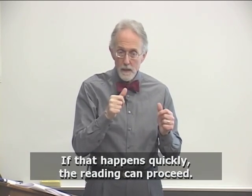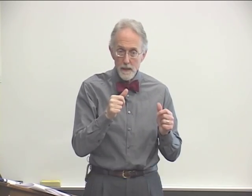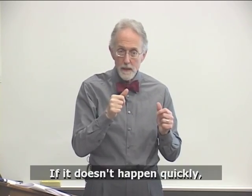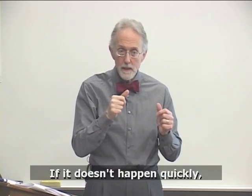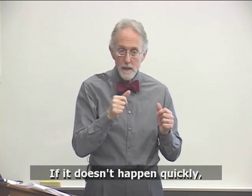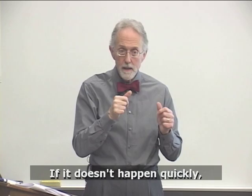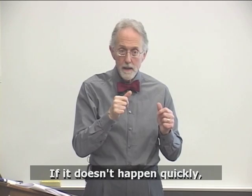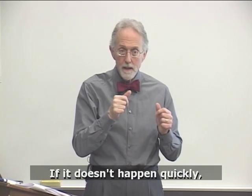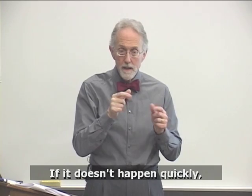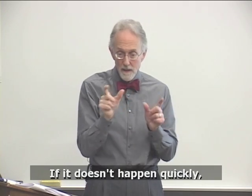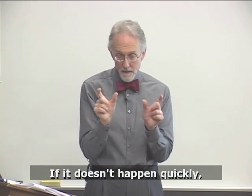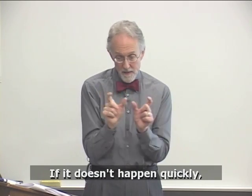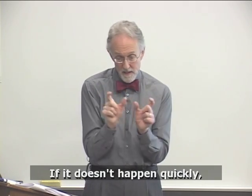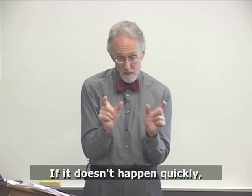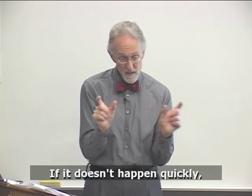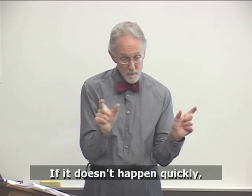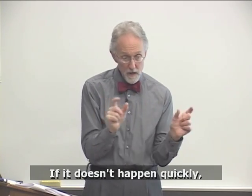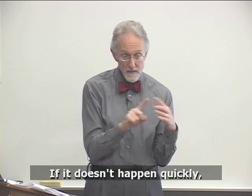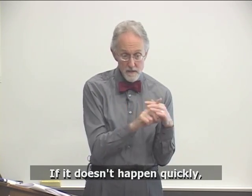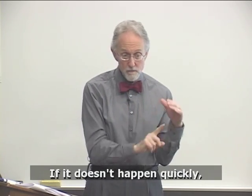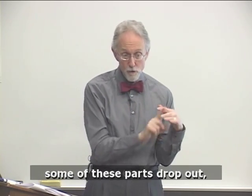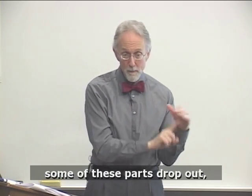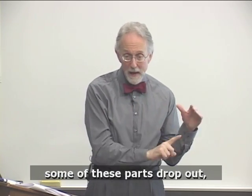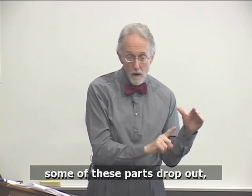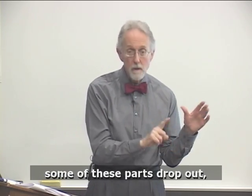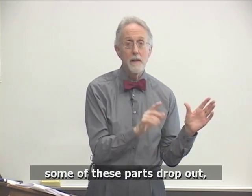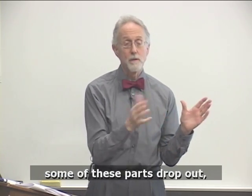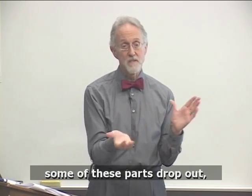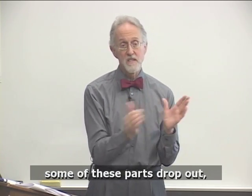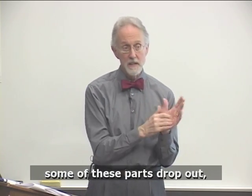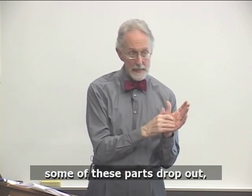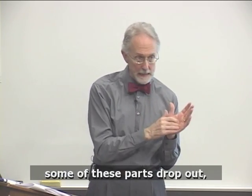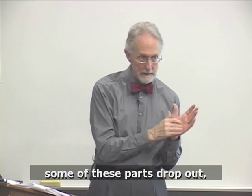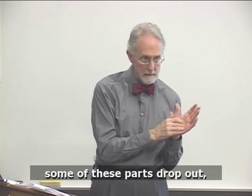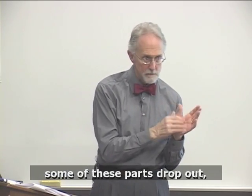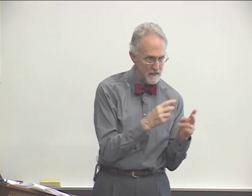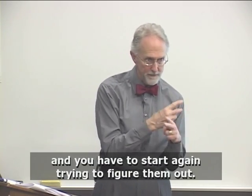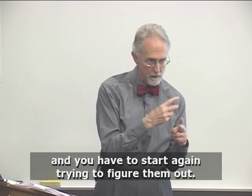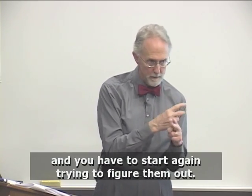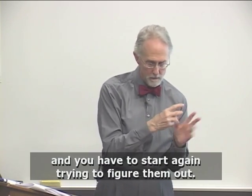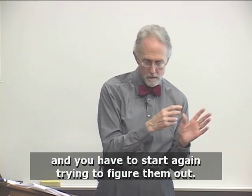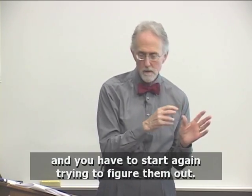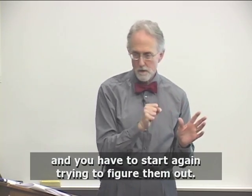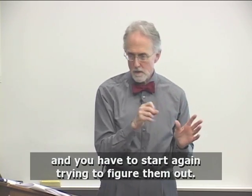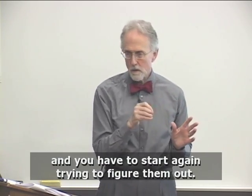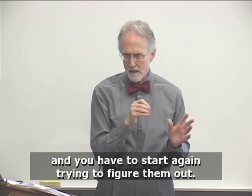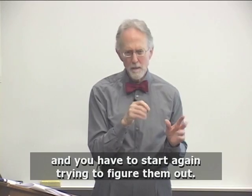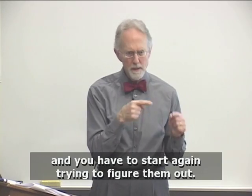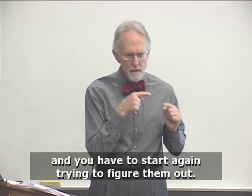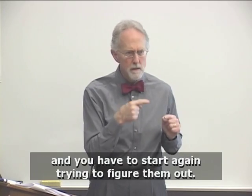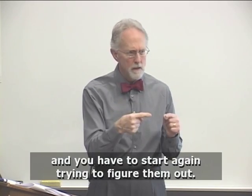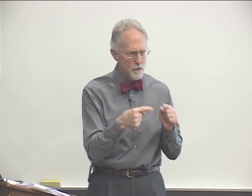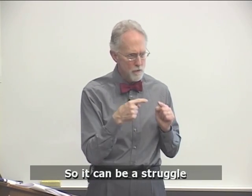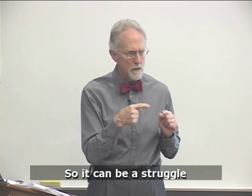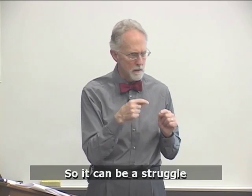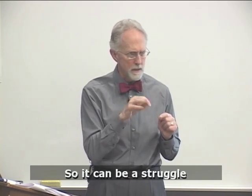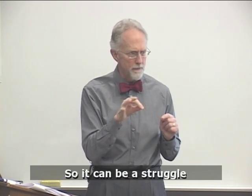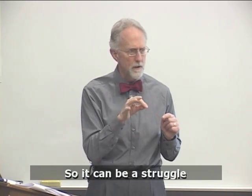quickly, some of these parts drop out and you have to start again trying to figure them out. So it can be a struggle if